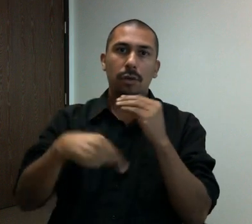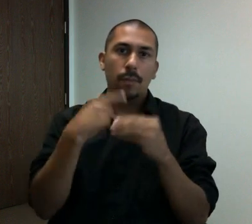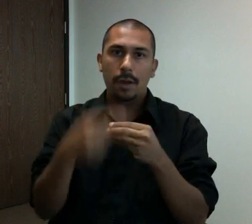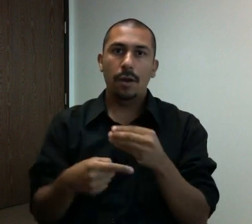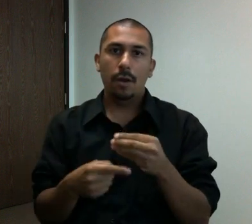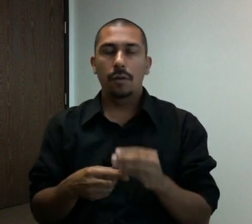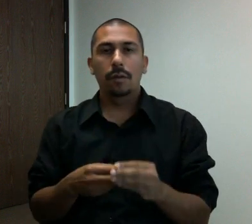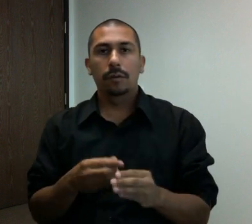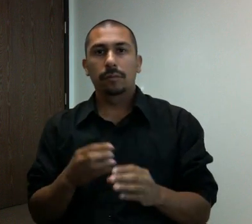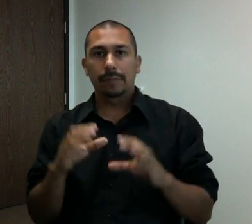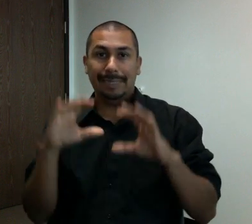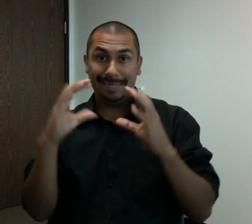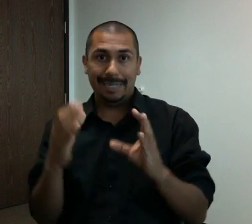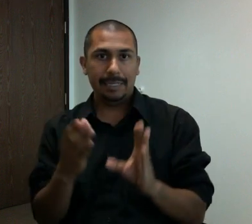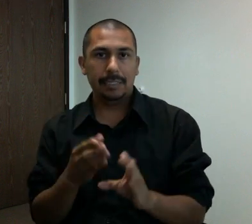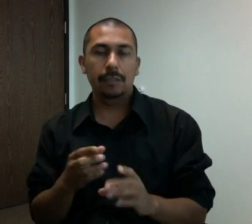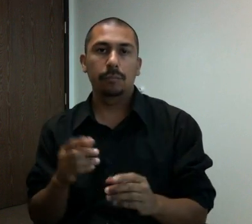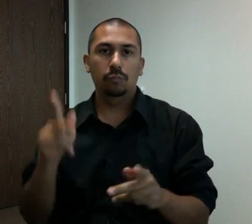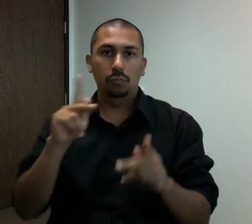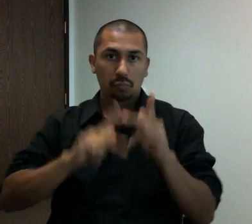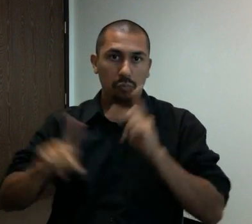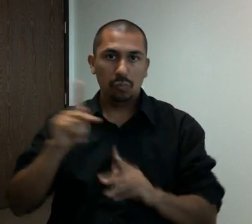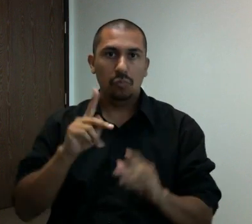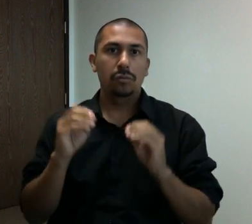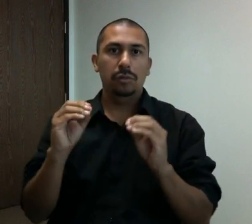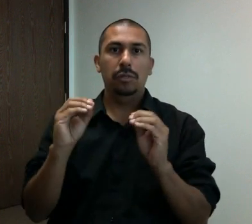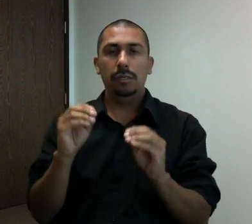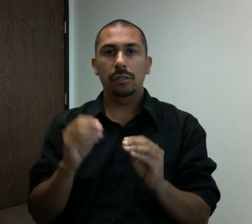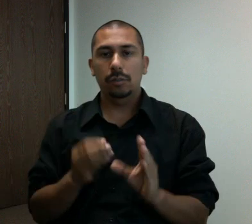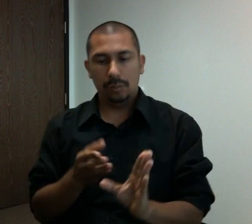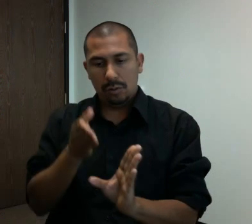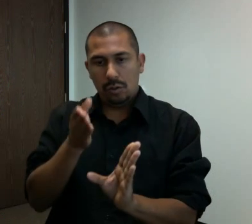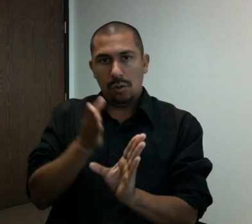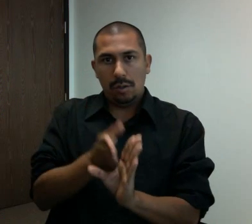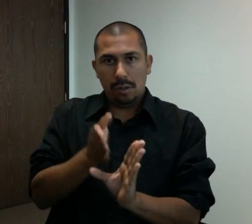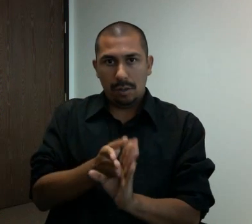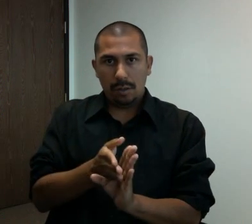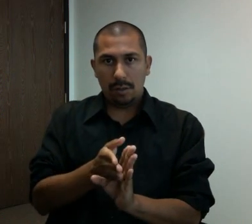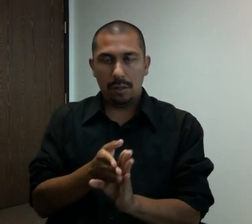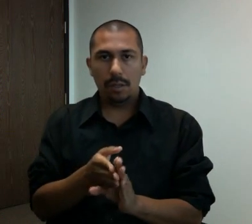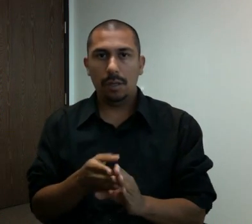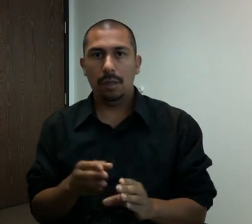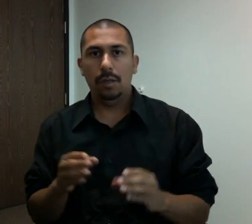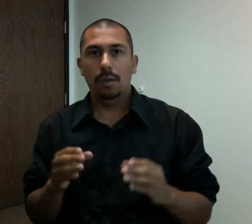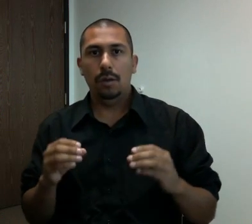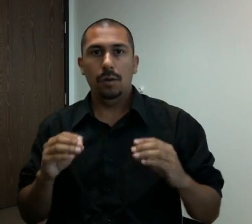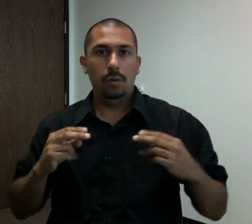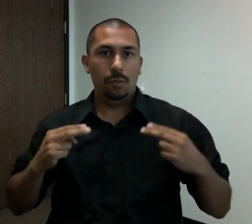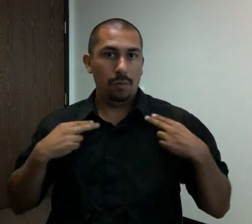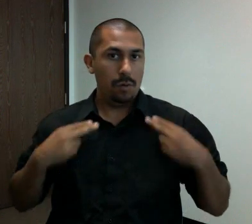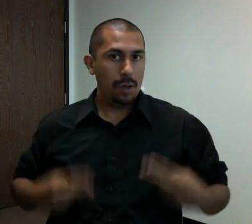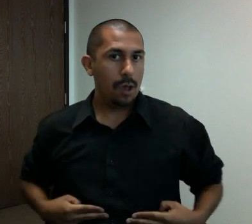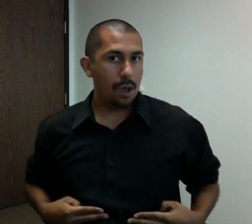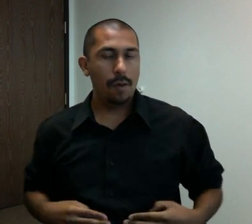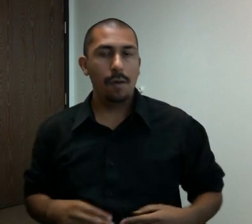physics, any of the courses on the college level, and you could even try this with high school or middle school students. The key is